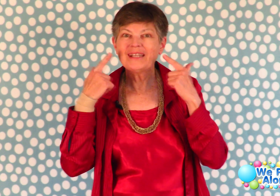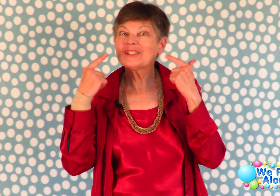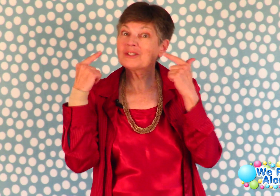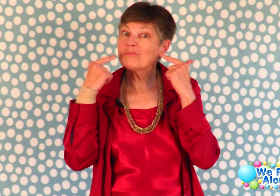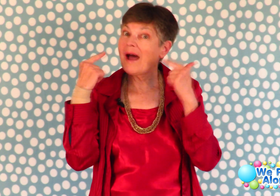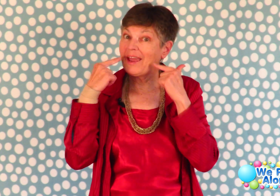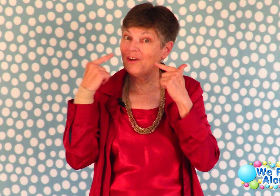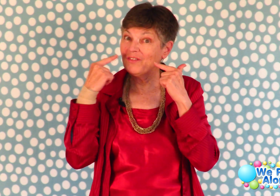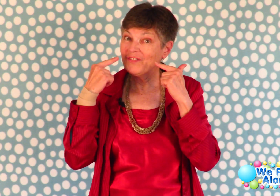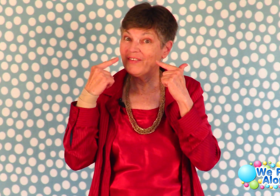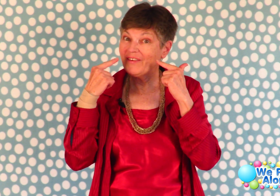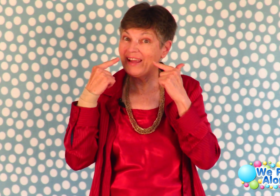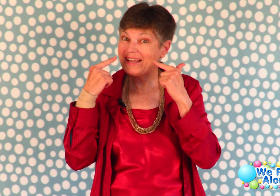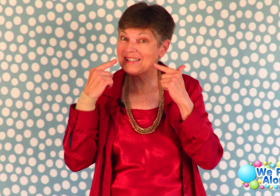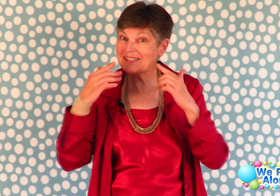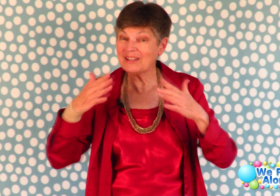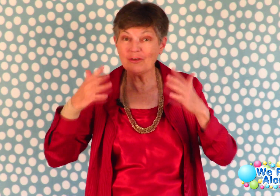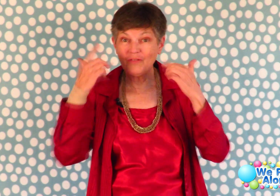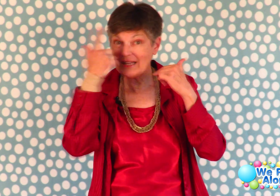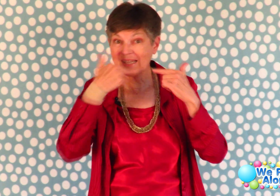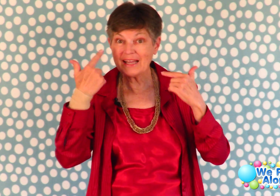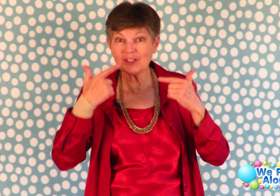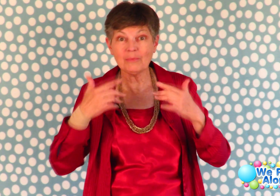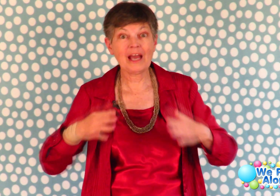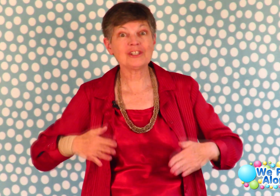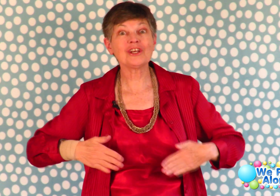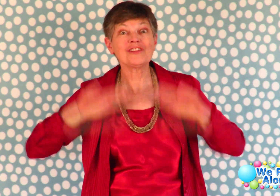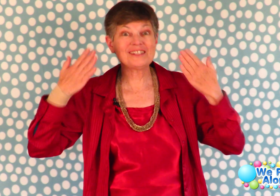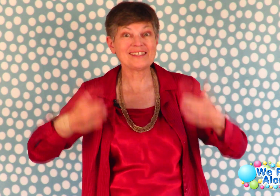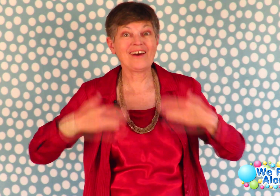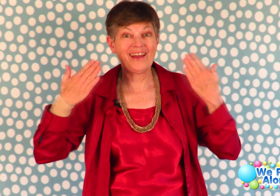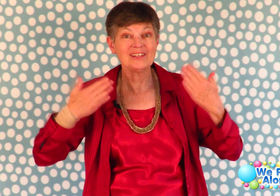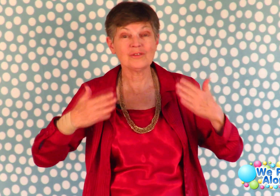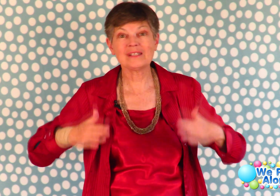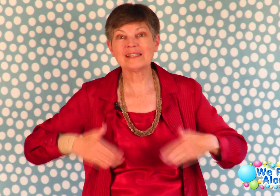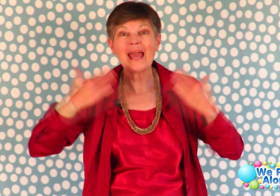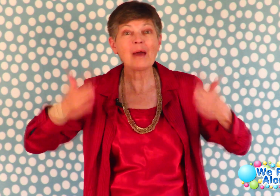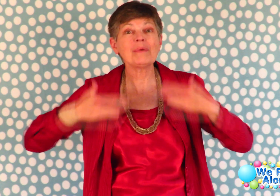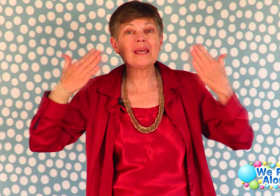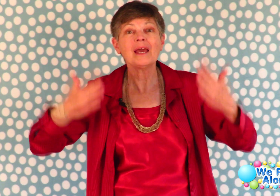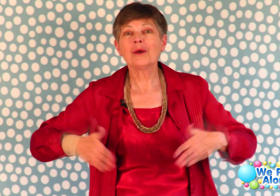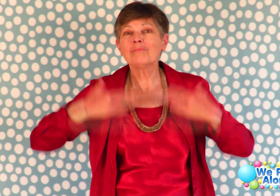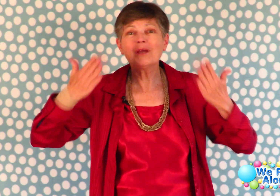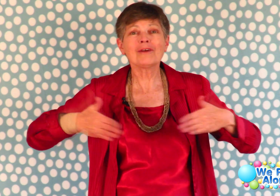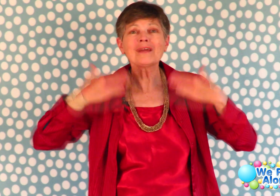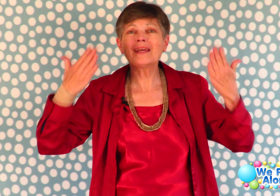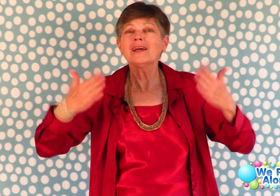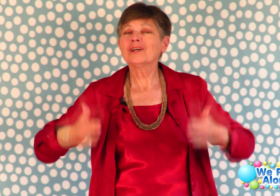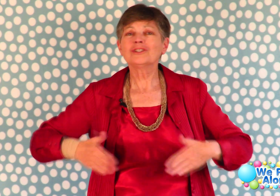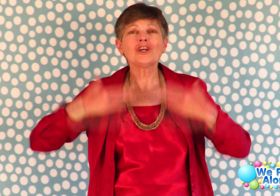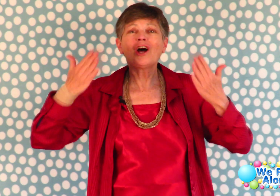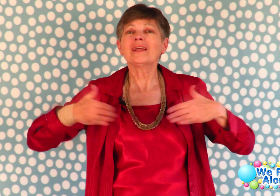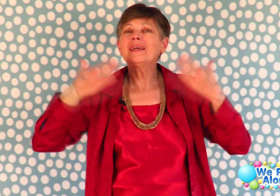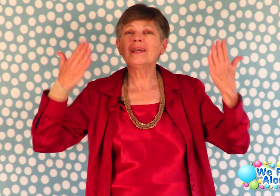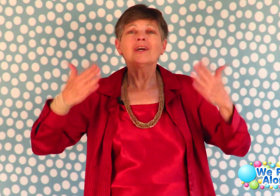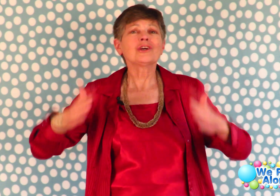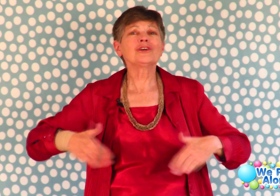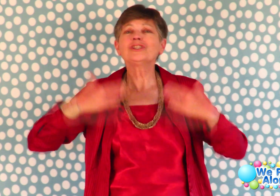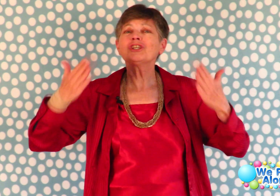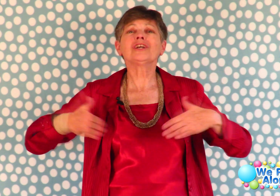to smile, all right? Because your face has to match the sign. So this is happy, merry, jolly, good